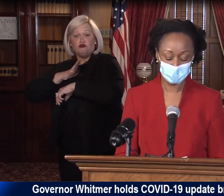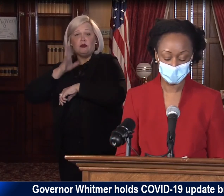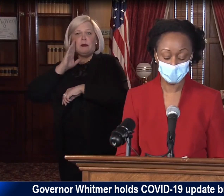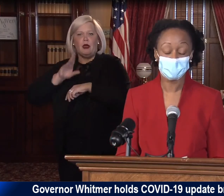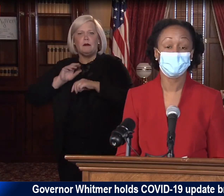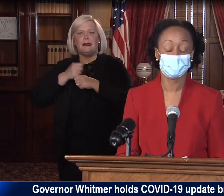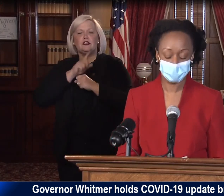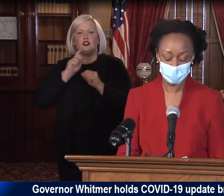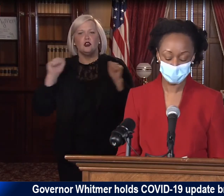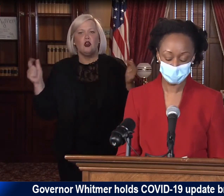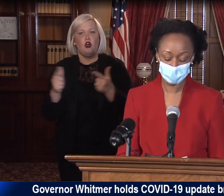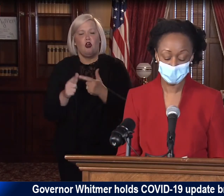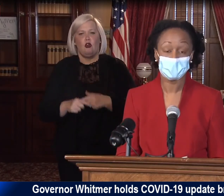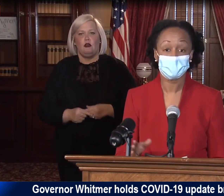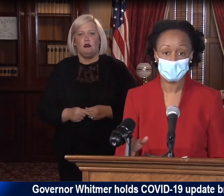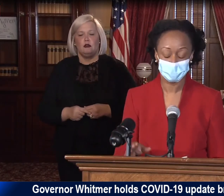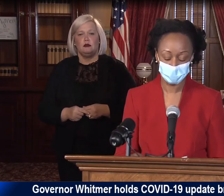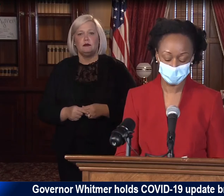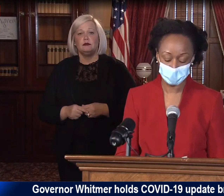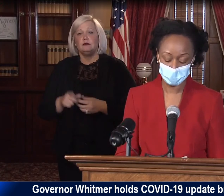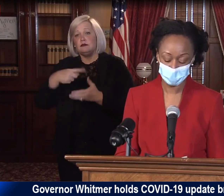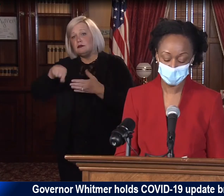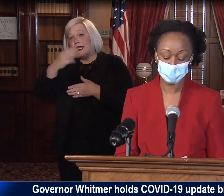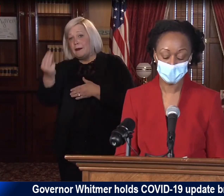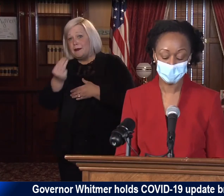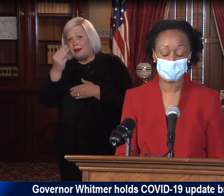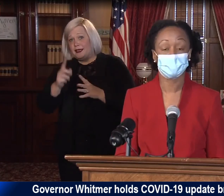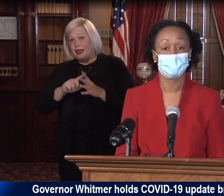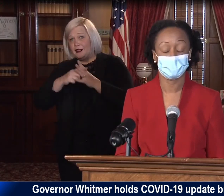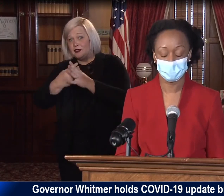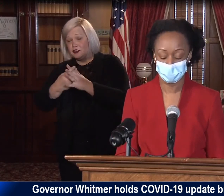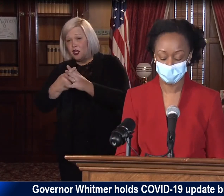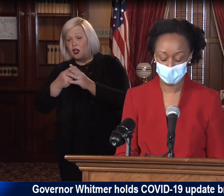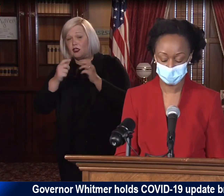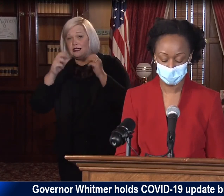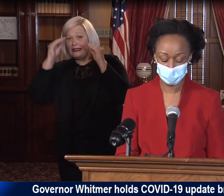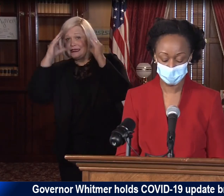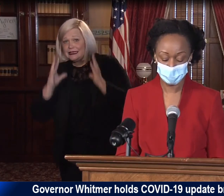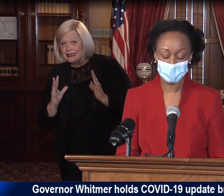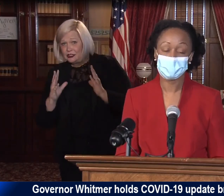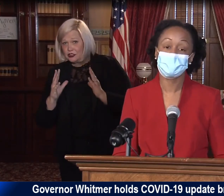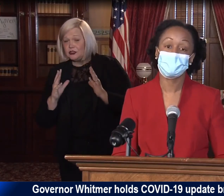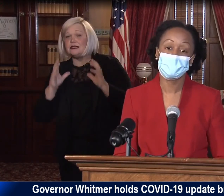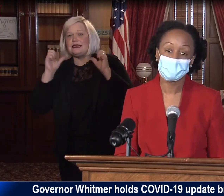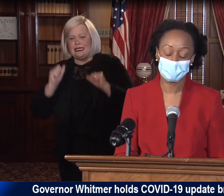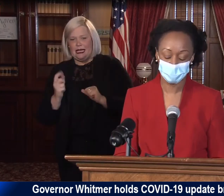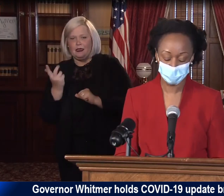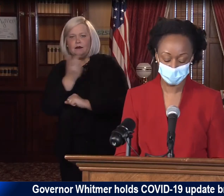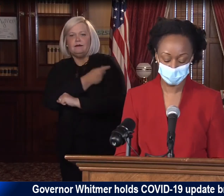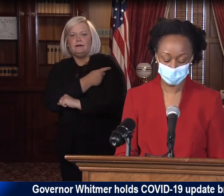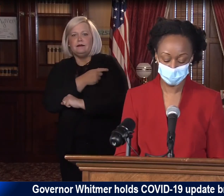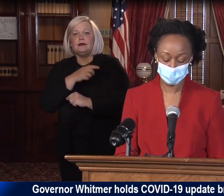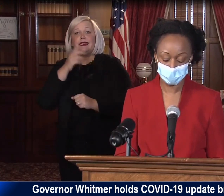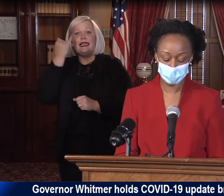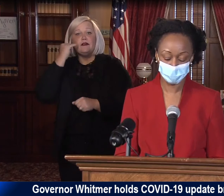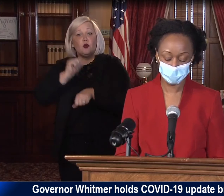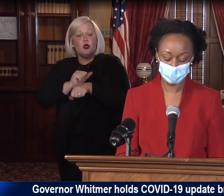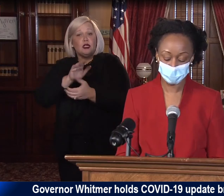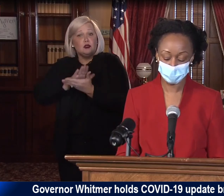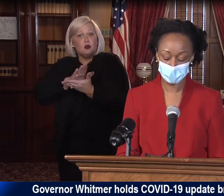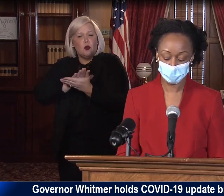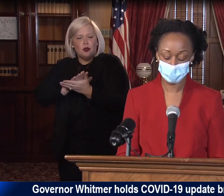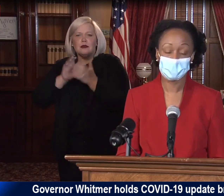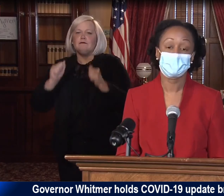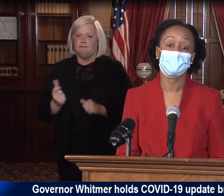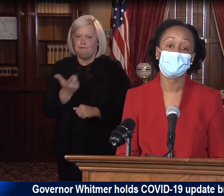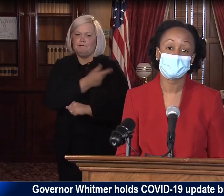Monday, K-12 teachers and childcare staff will be able to start getting vaccinated. And this is another important tool to help prevent